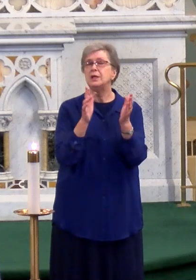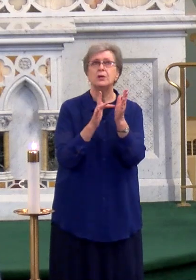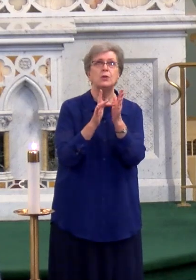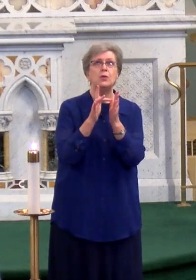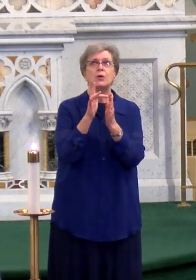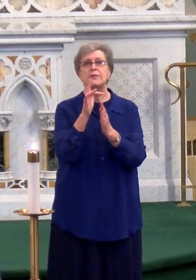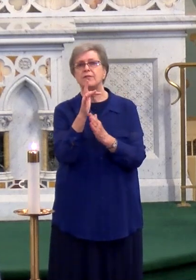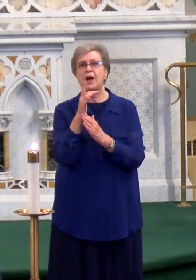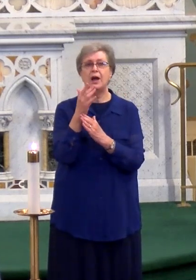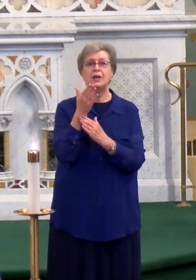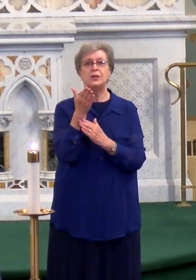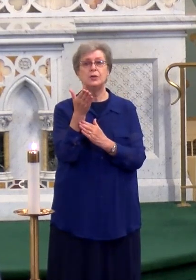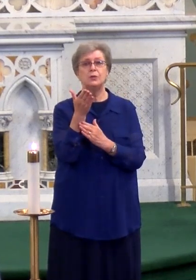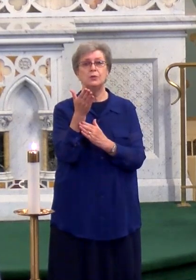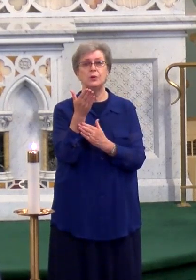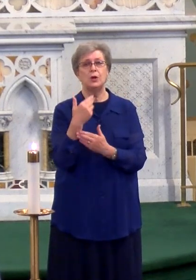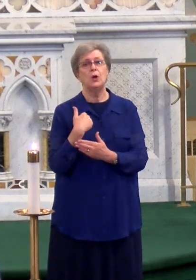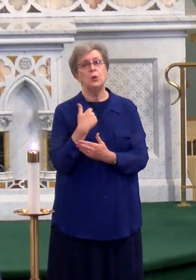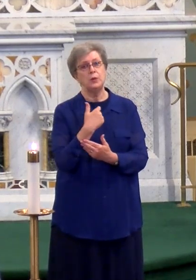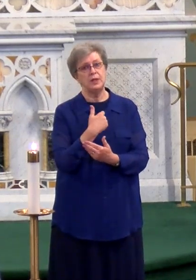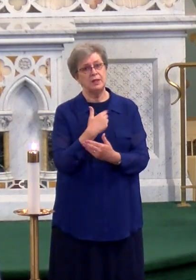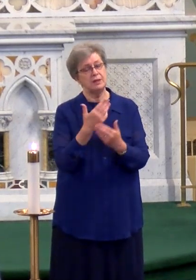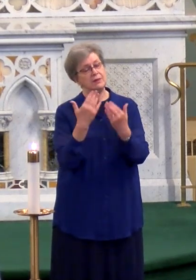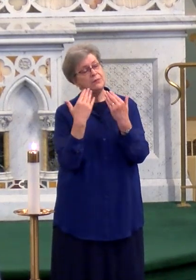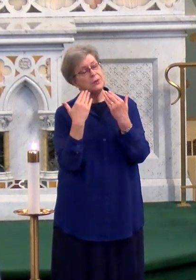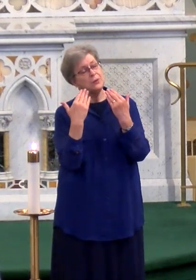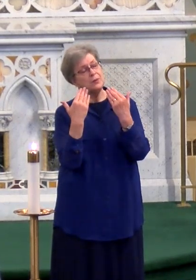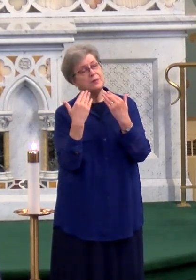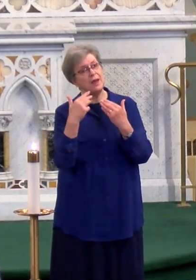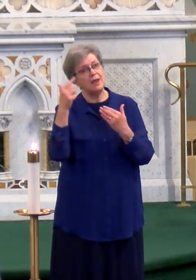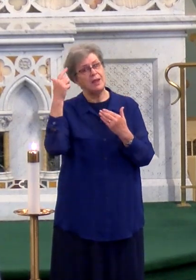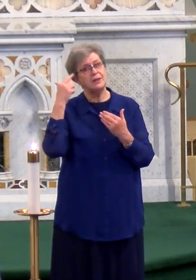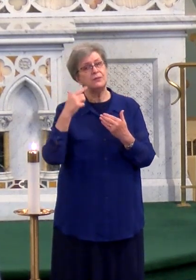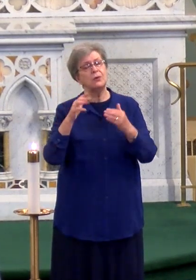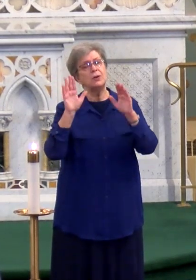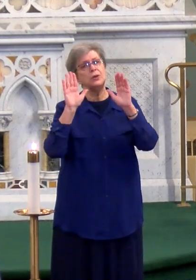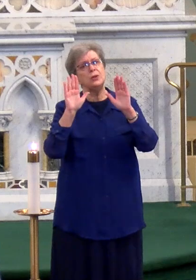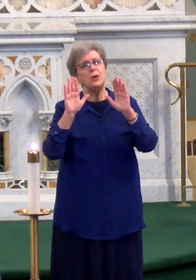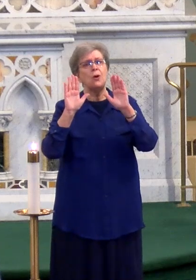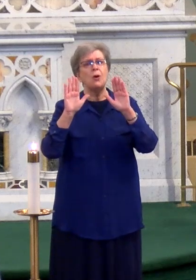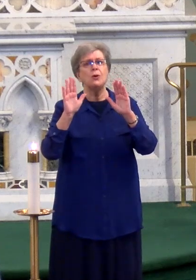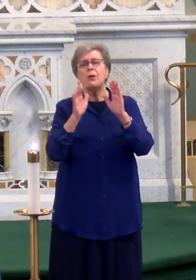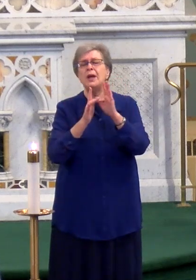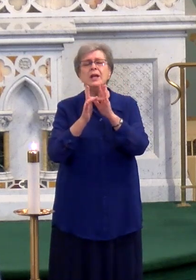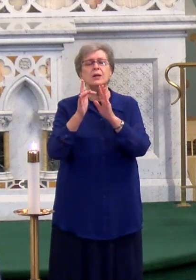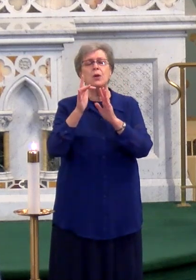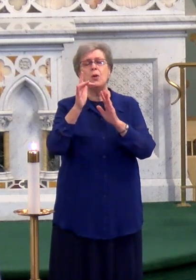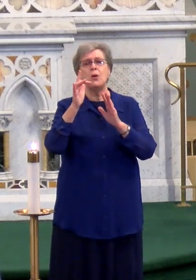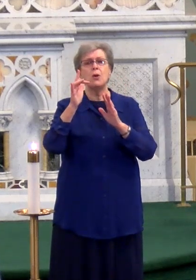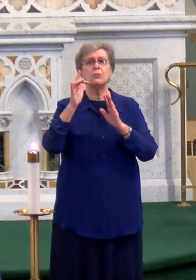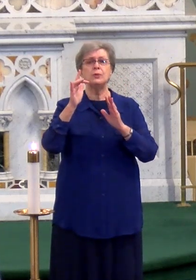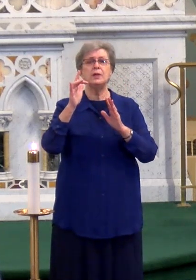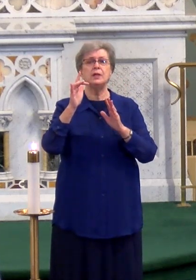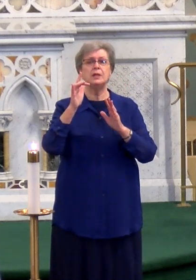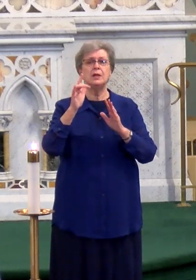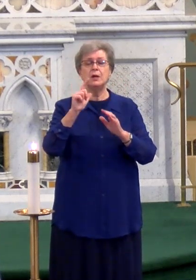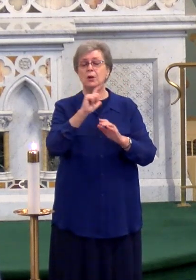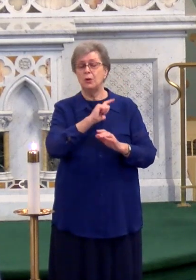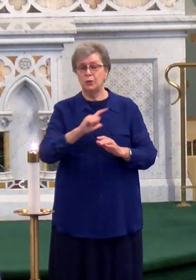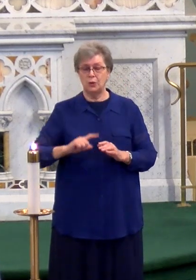we glorify you. We give you thanks for your great